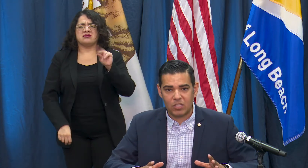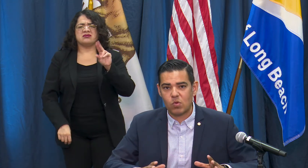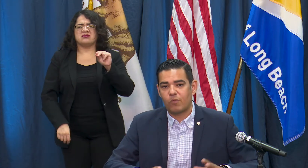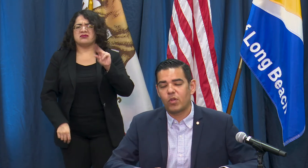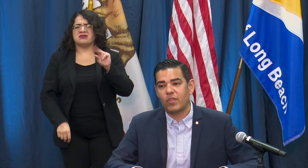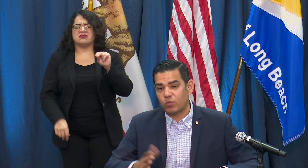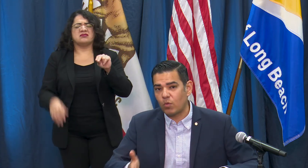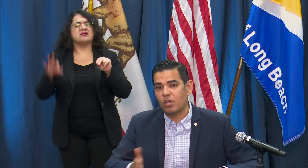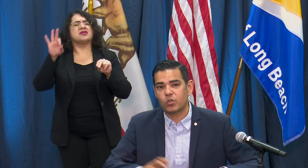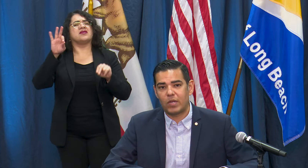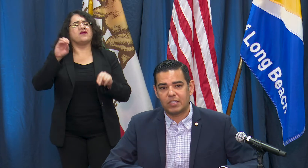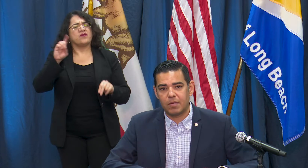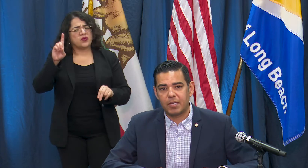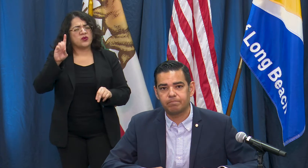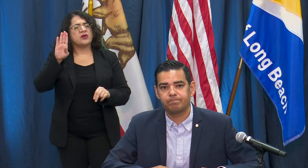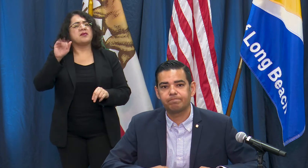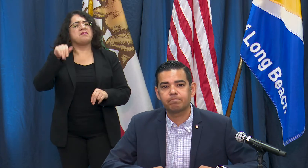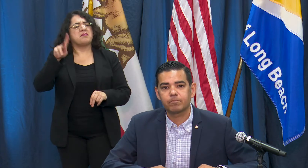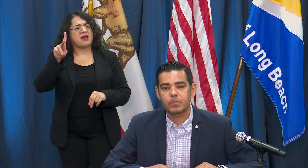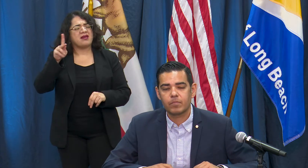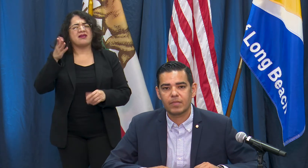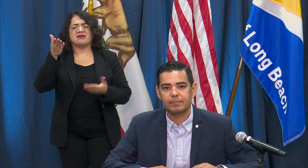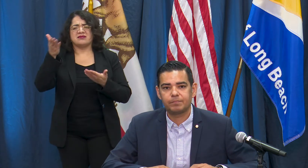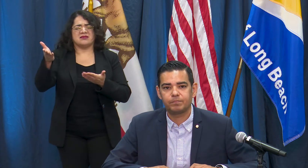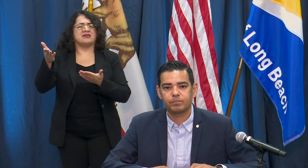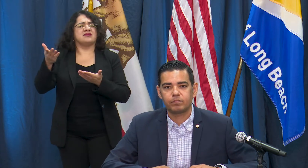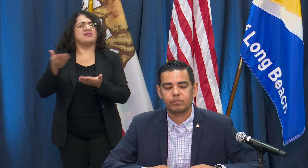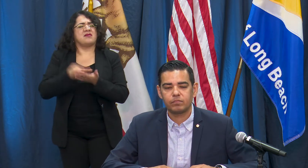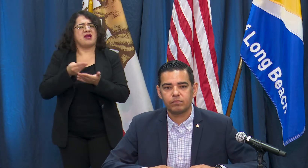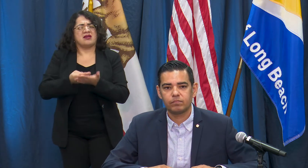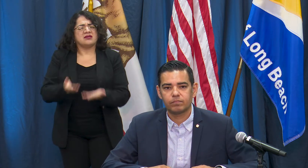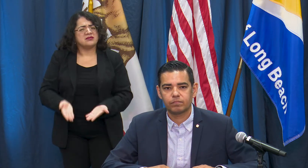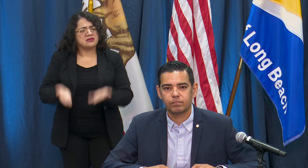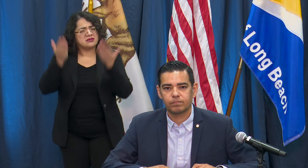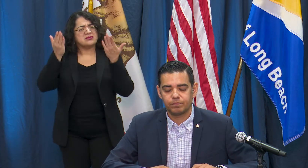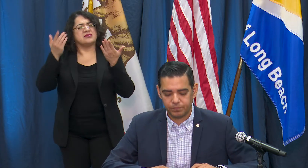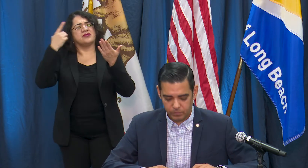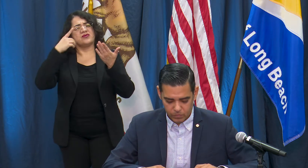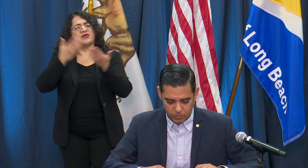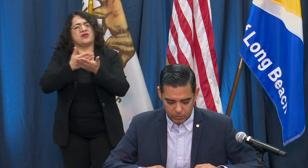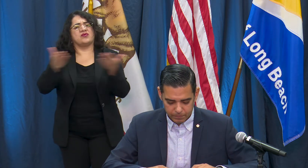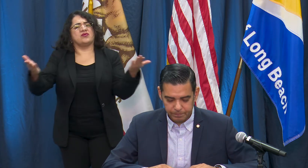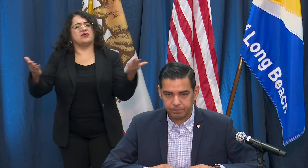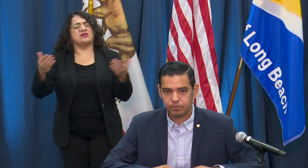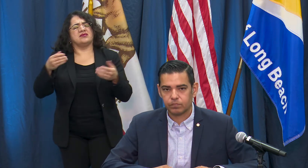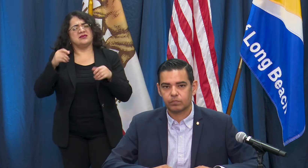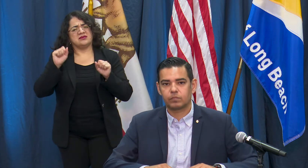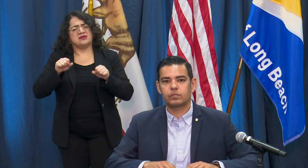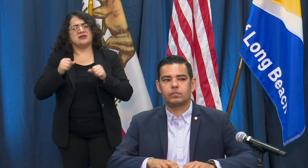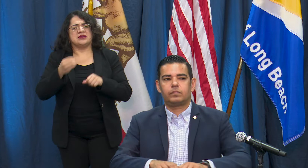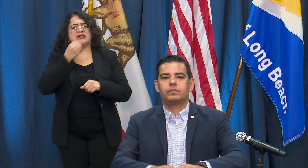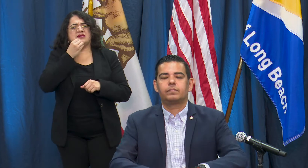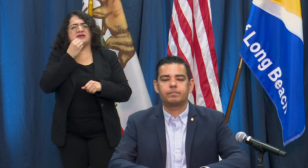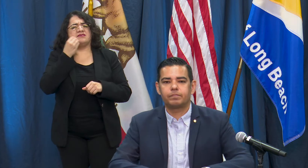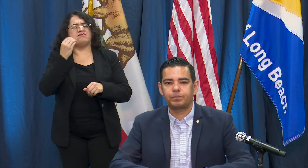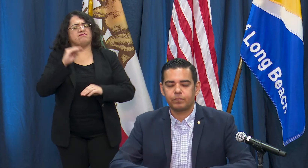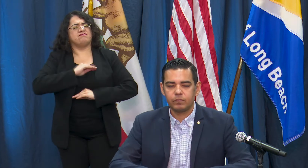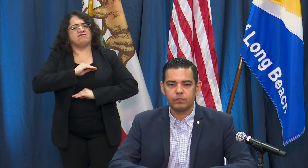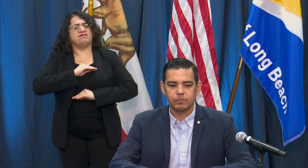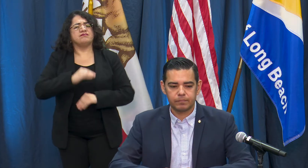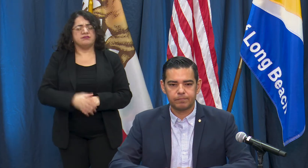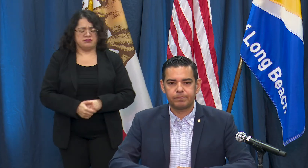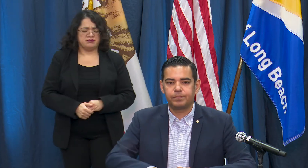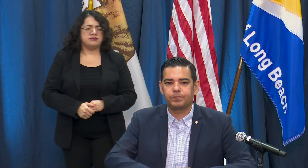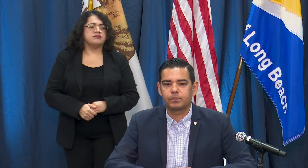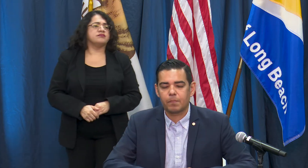food banks are out there, and that's why we're also raising money. Great. Thank you. Mayor, we have one more question for you and then another question for Dr. Davis, and that will take the